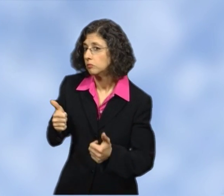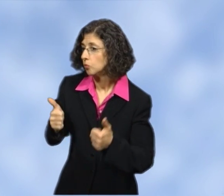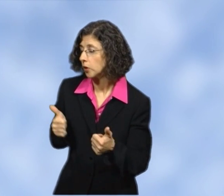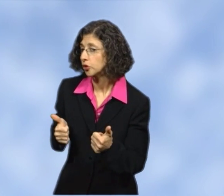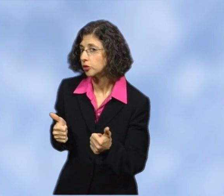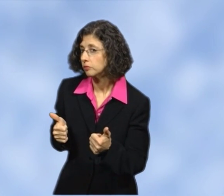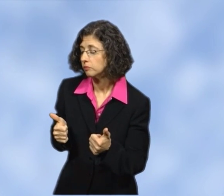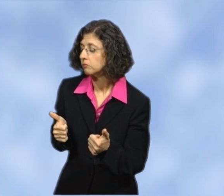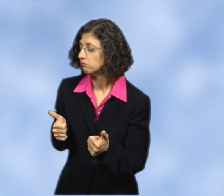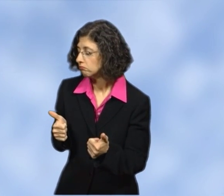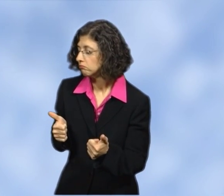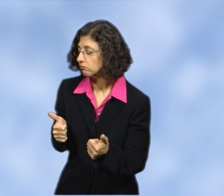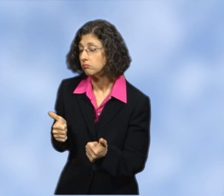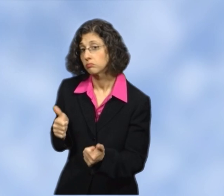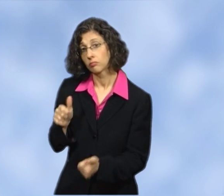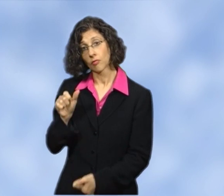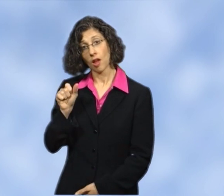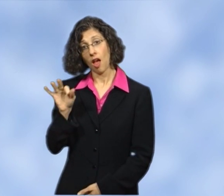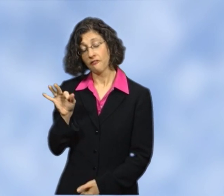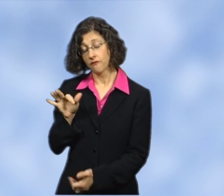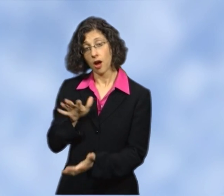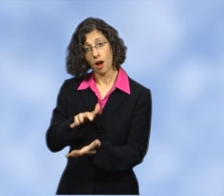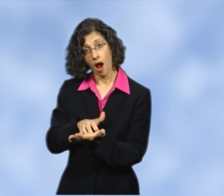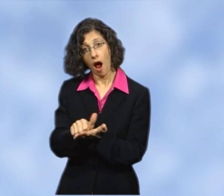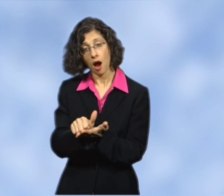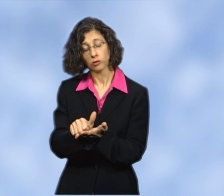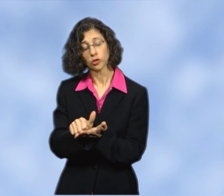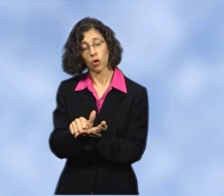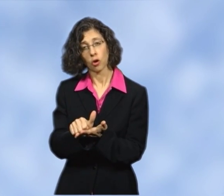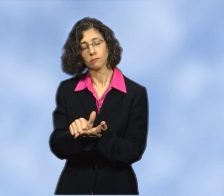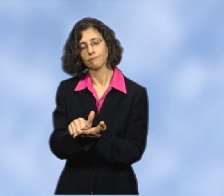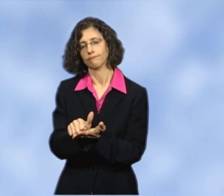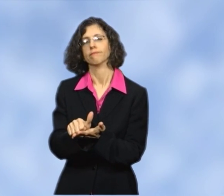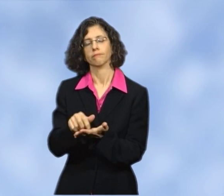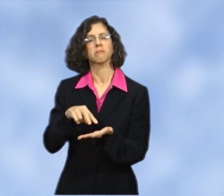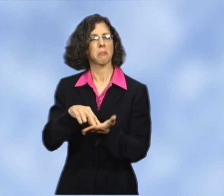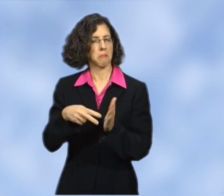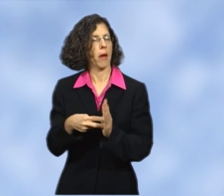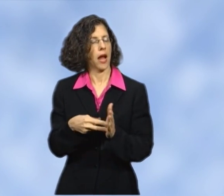evidence that the breast cancer has begun to spread.